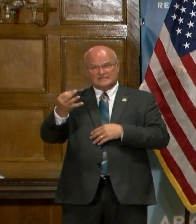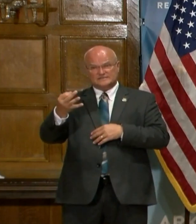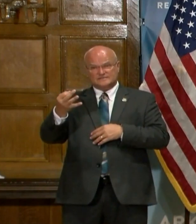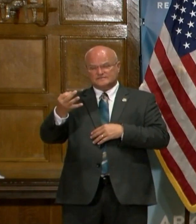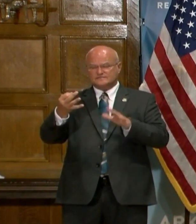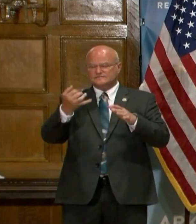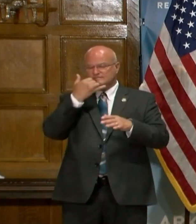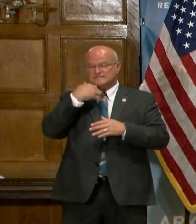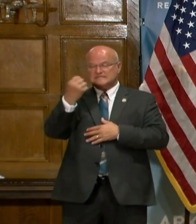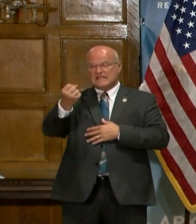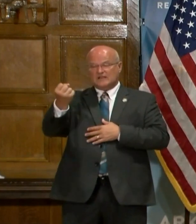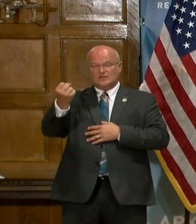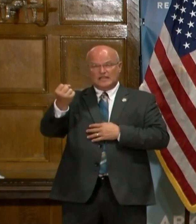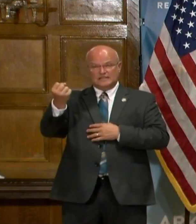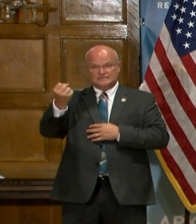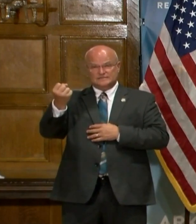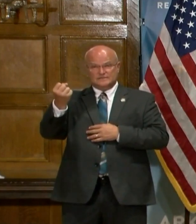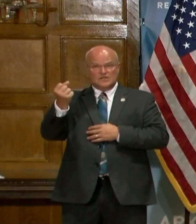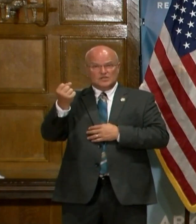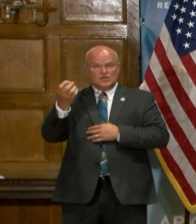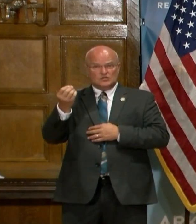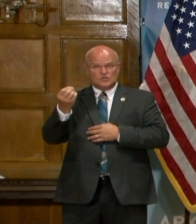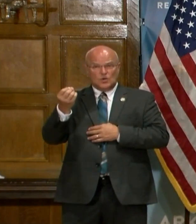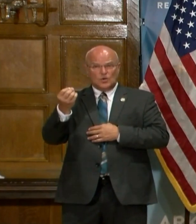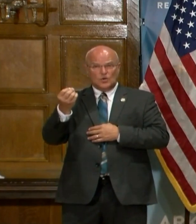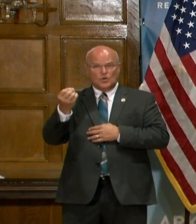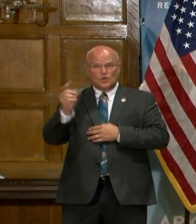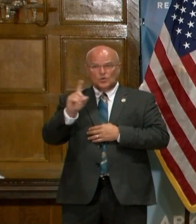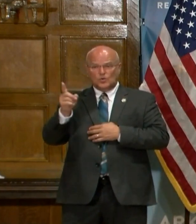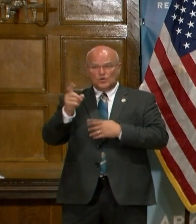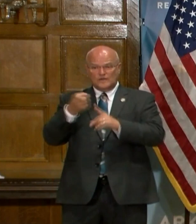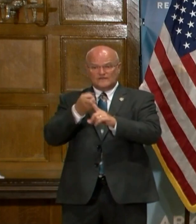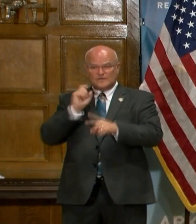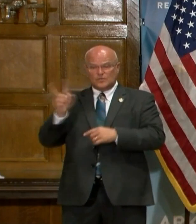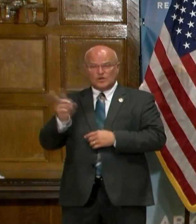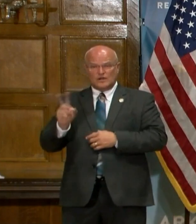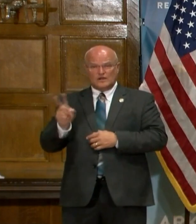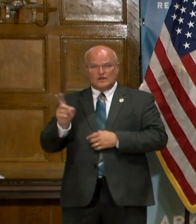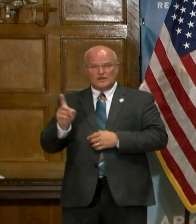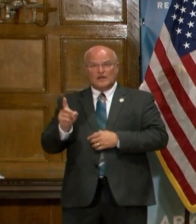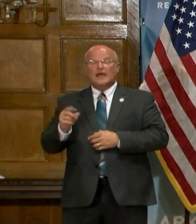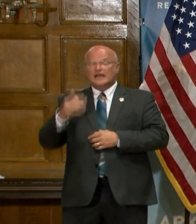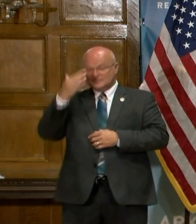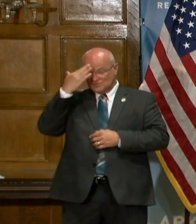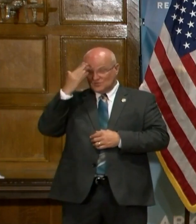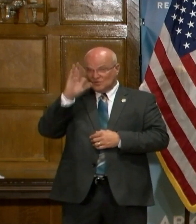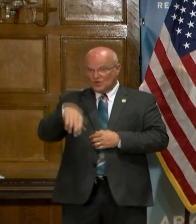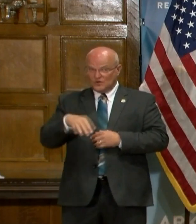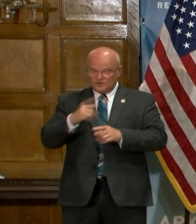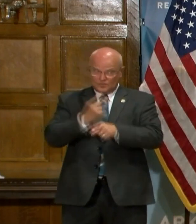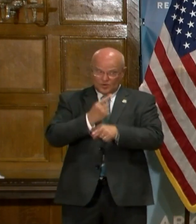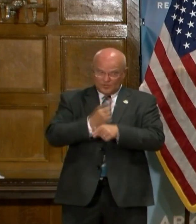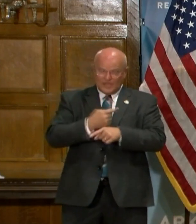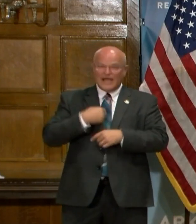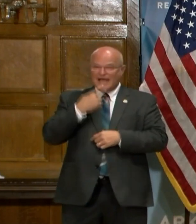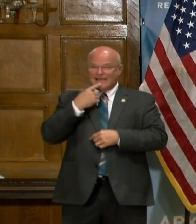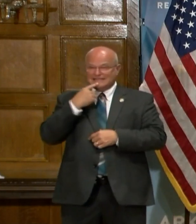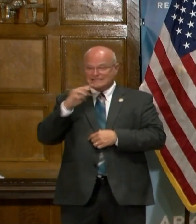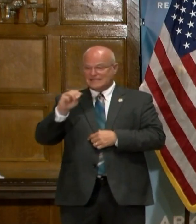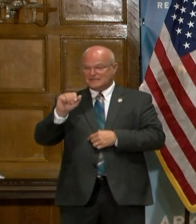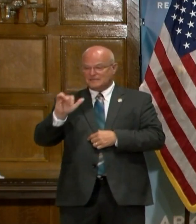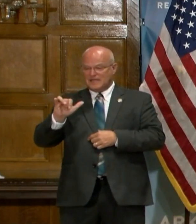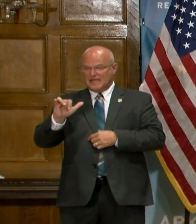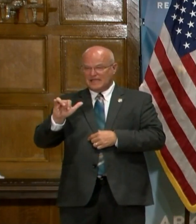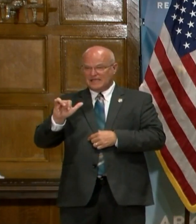Saturday. And so, where do those cases come from? As you noted very appropriately, I said